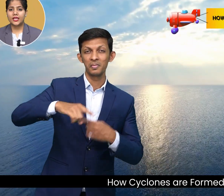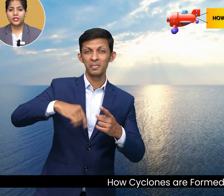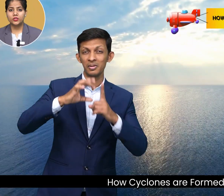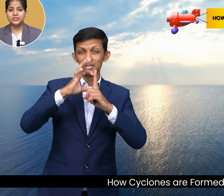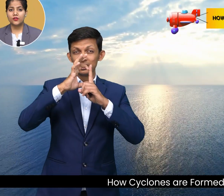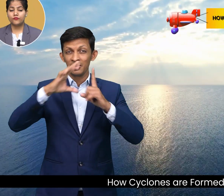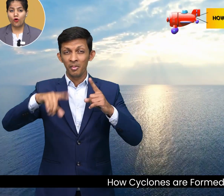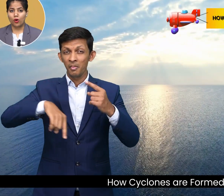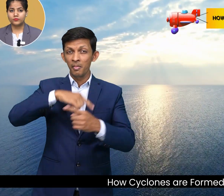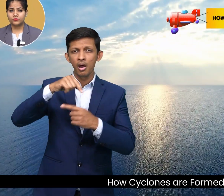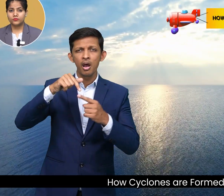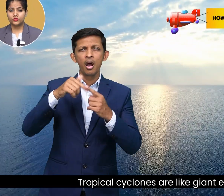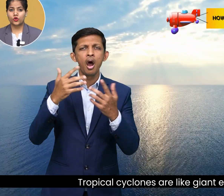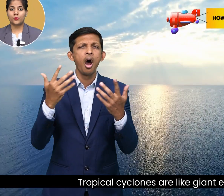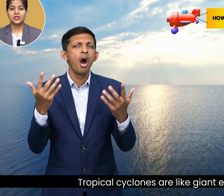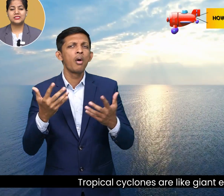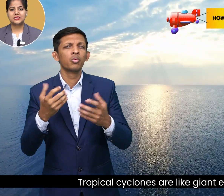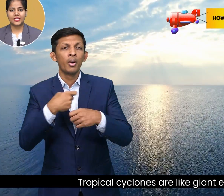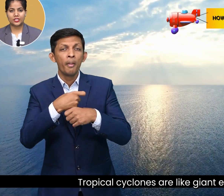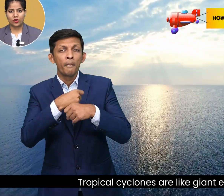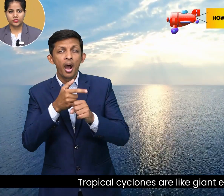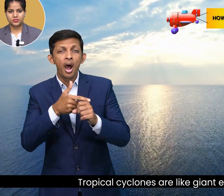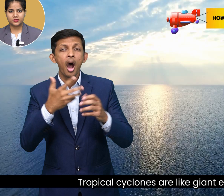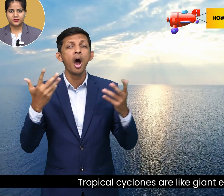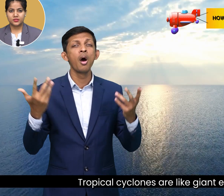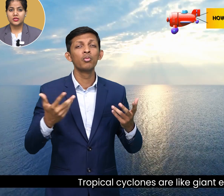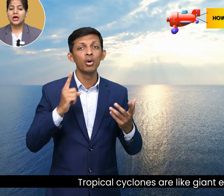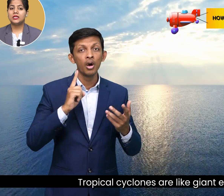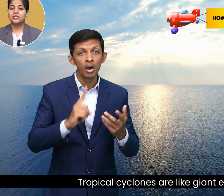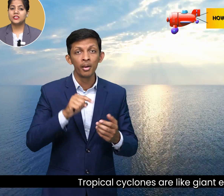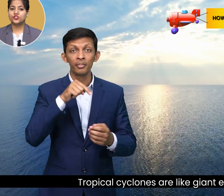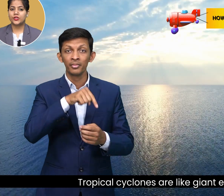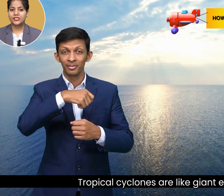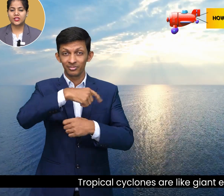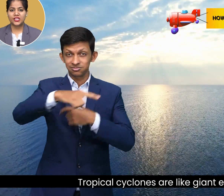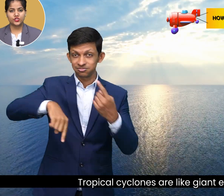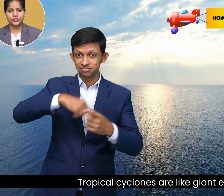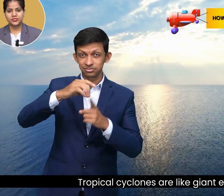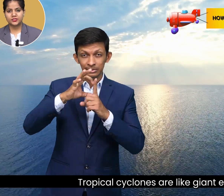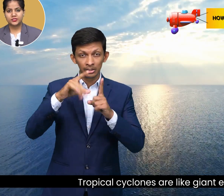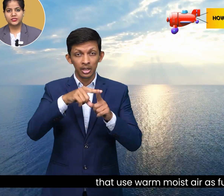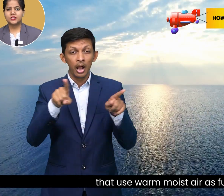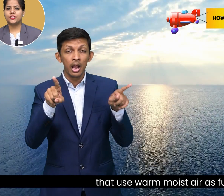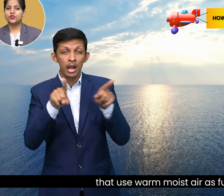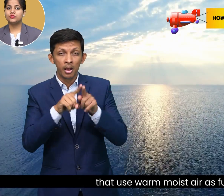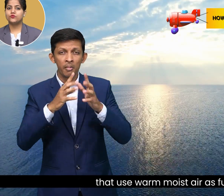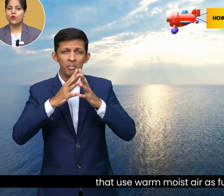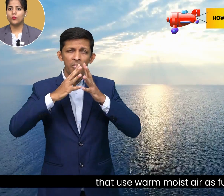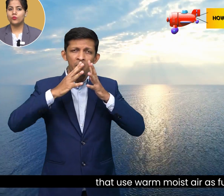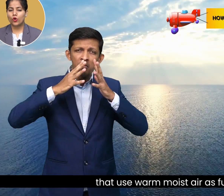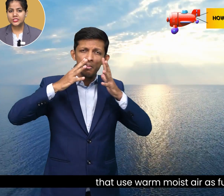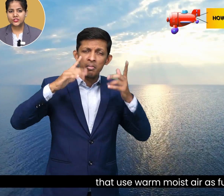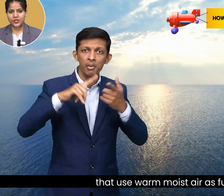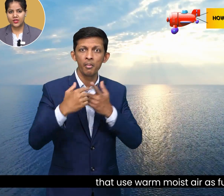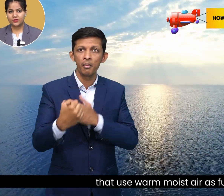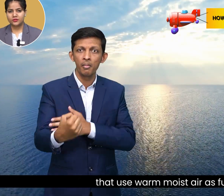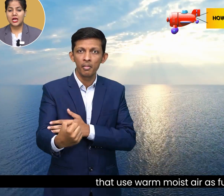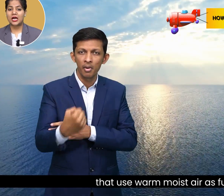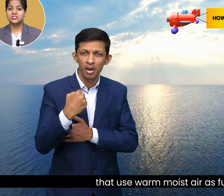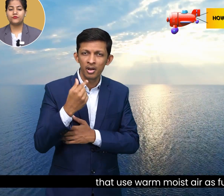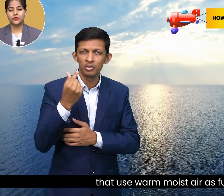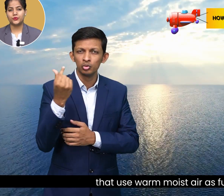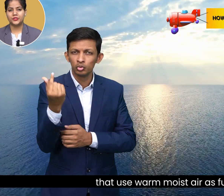How cyclones are formed? Tropical cyclones are like giant engines that use warm moist